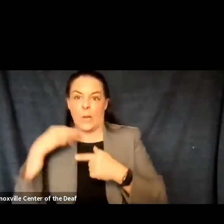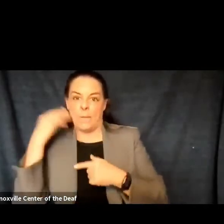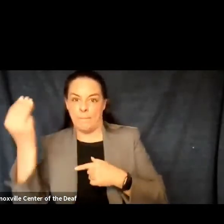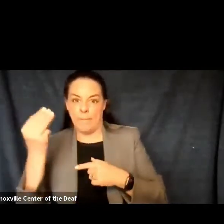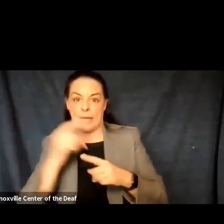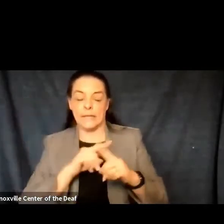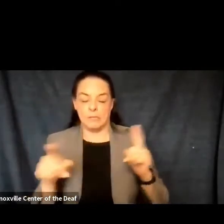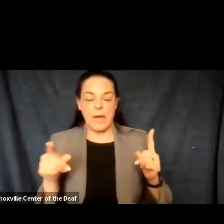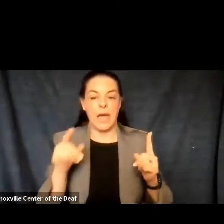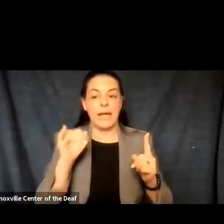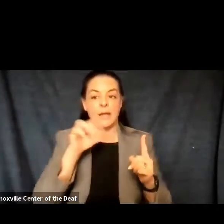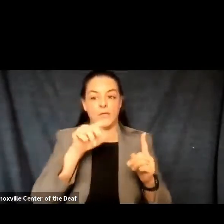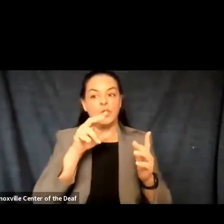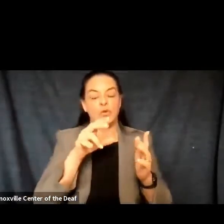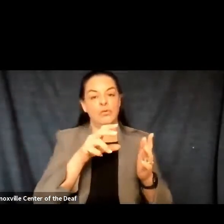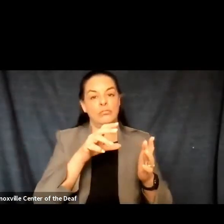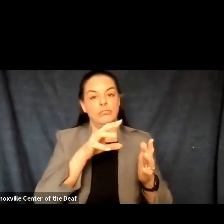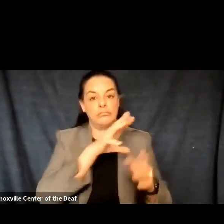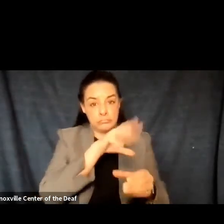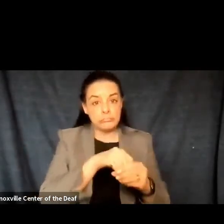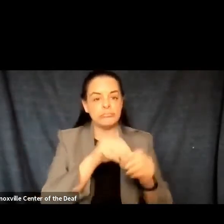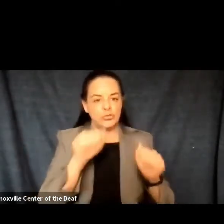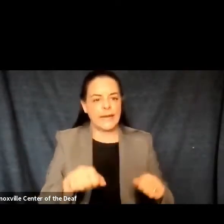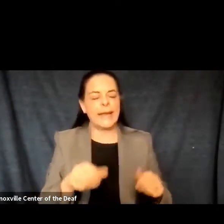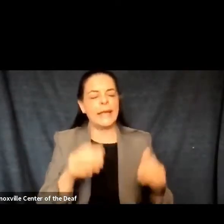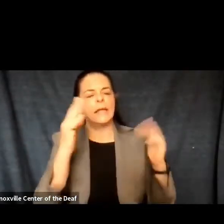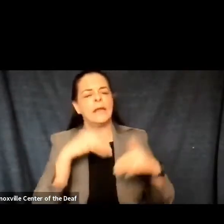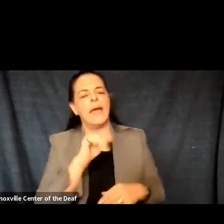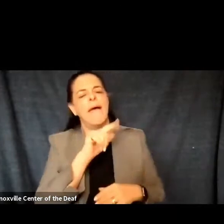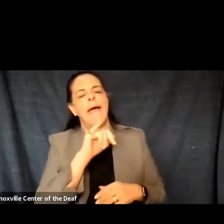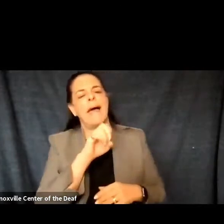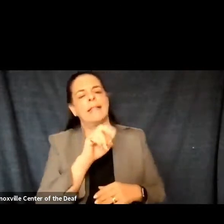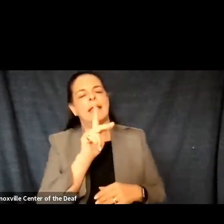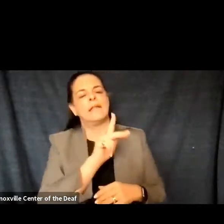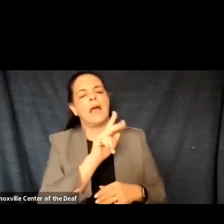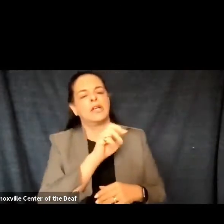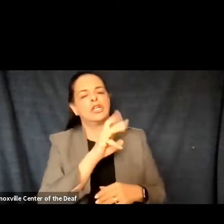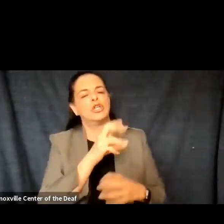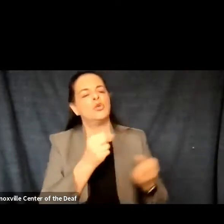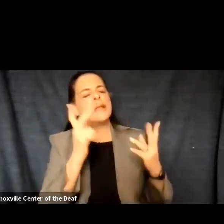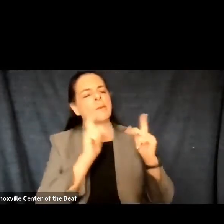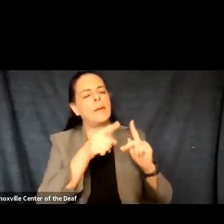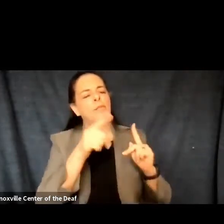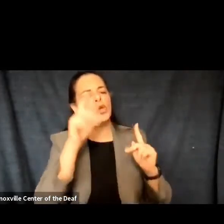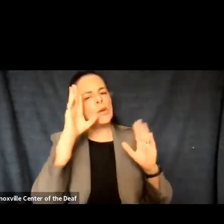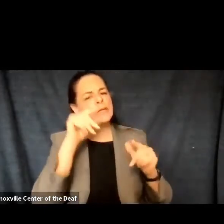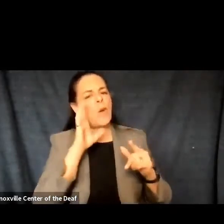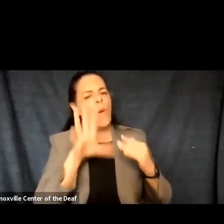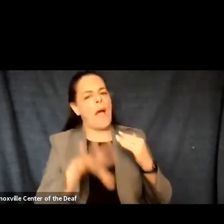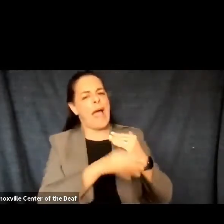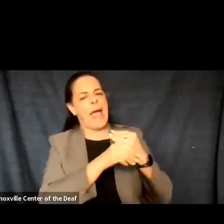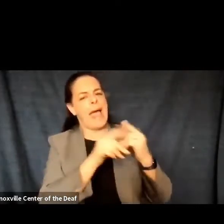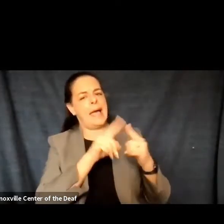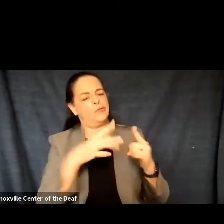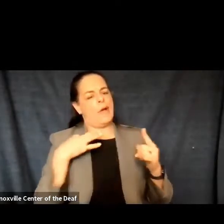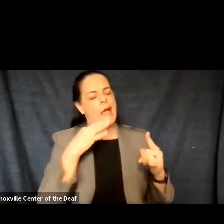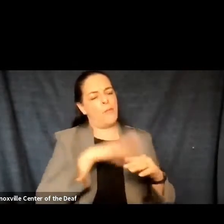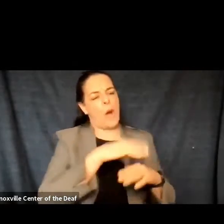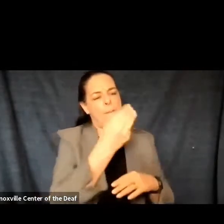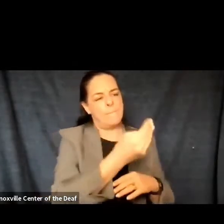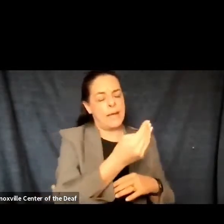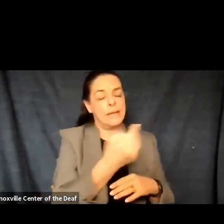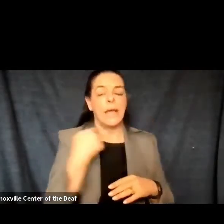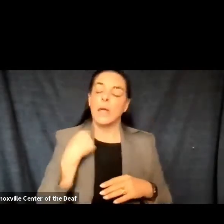with KnoxNews, how many people are you expecting to be added to eligibility on Monday? We're working on gathering some information from our private